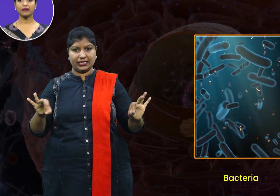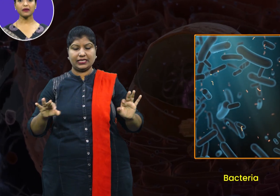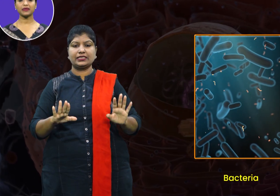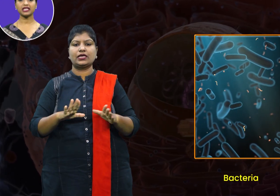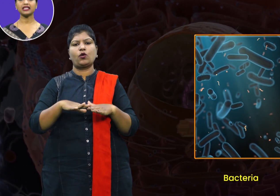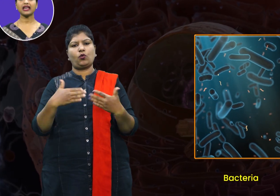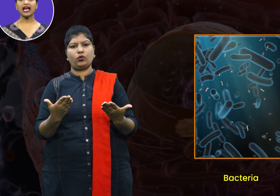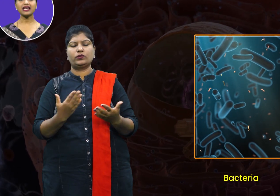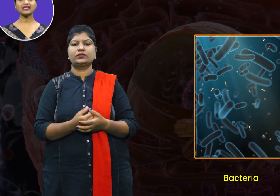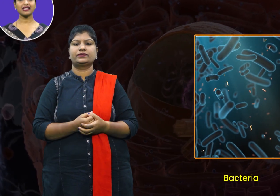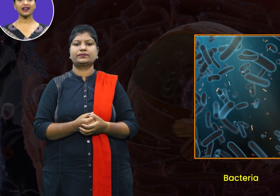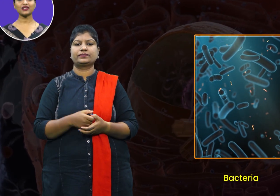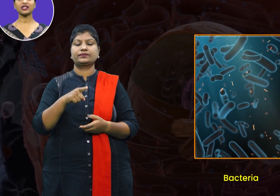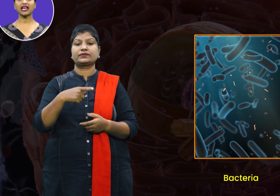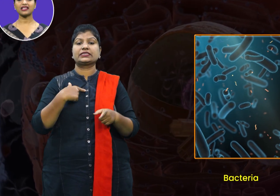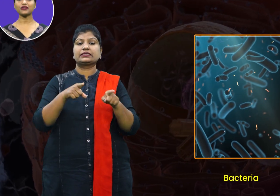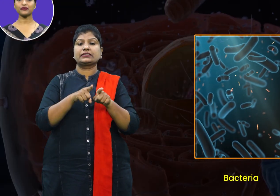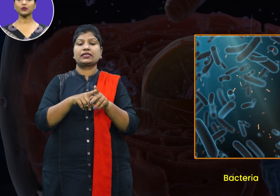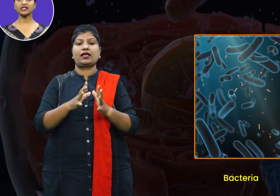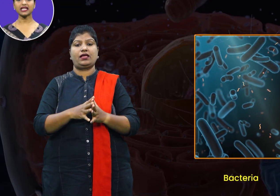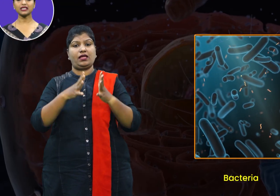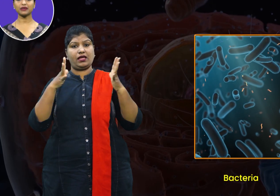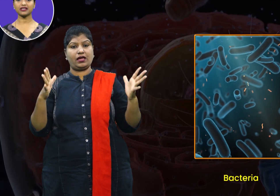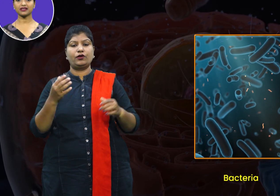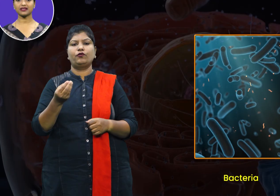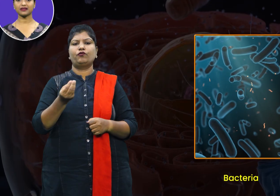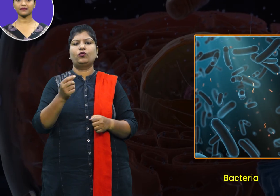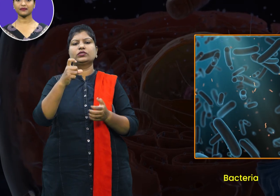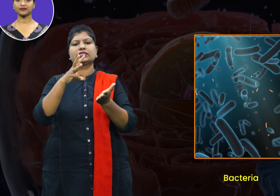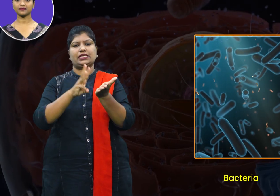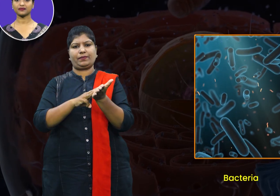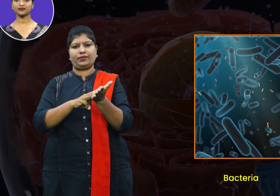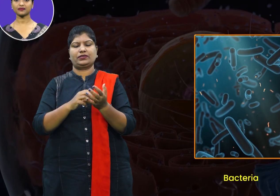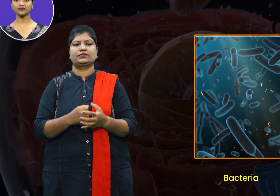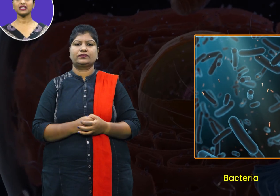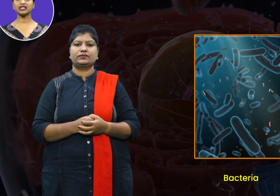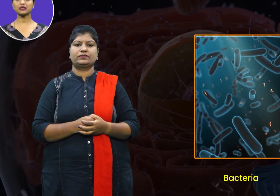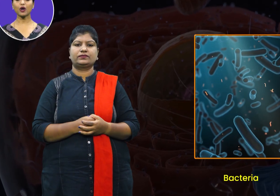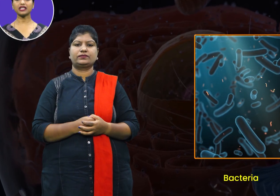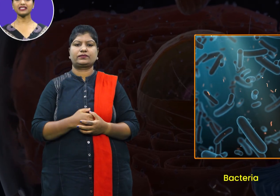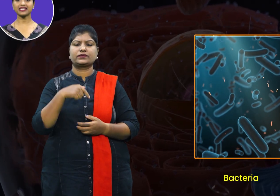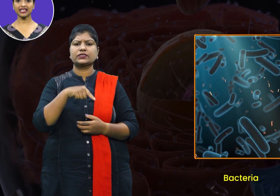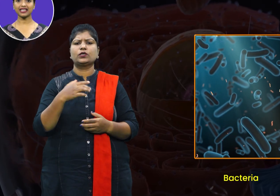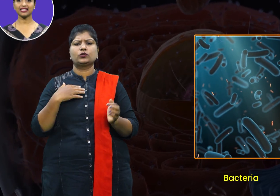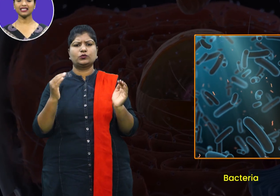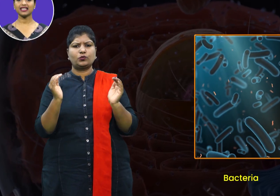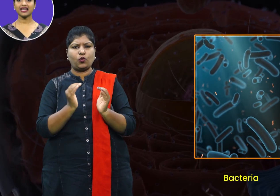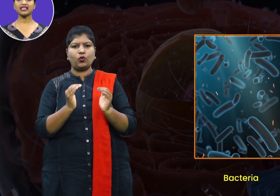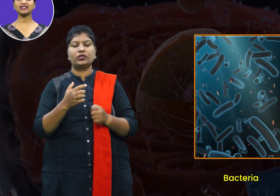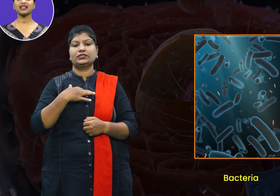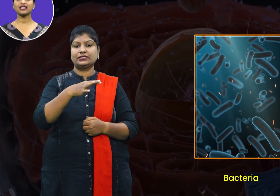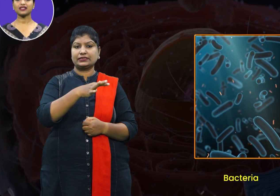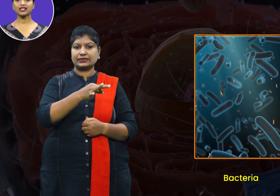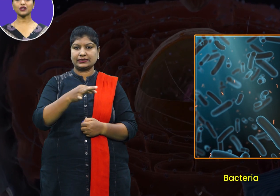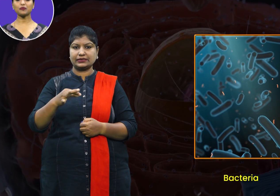or may be as large as a few centimeters. The smallest cell